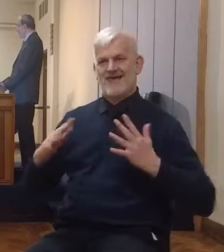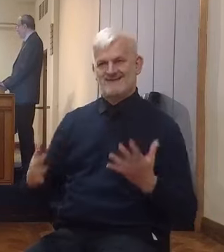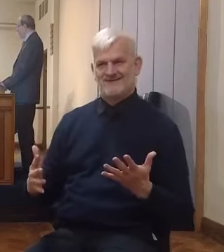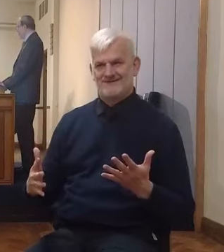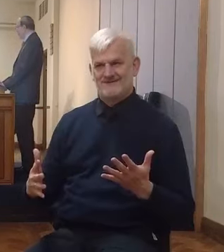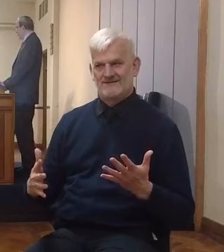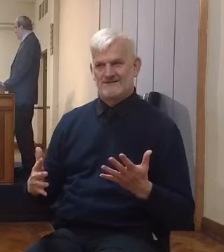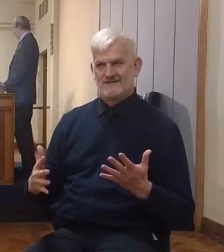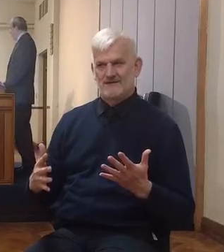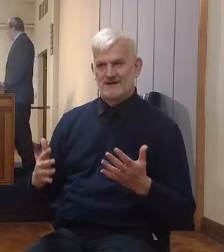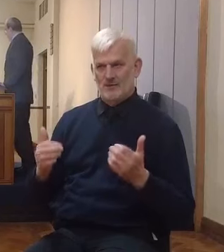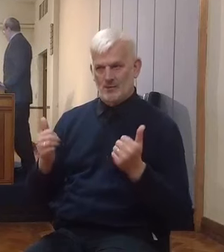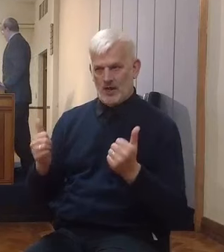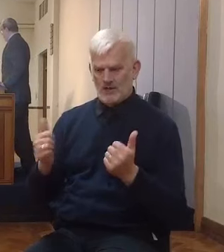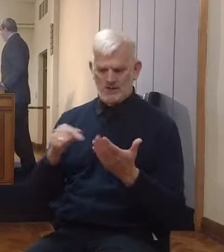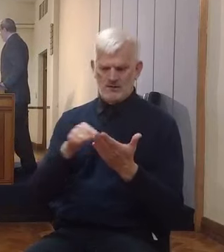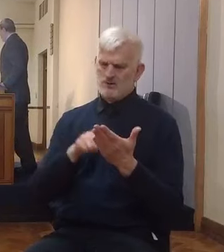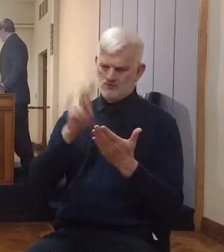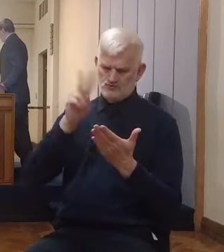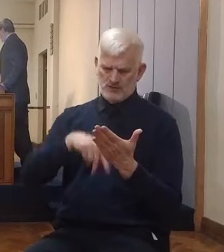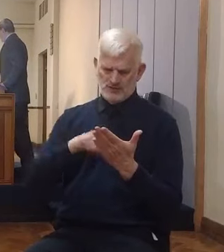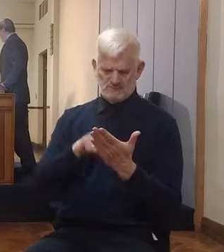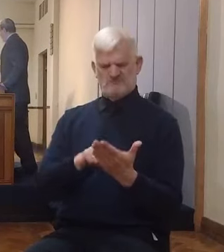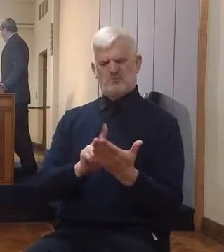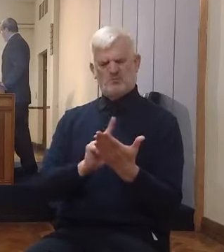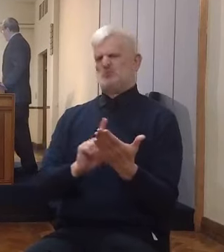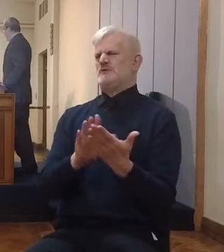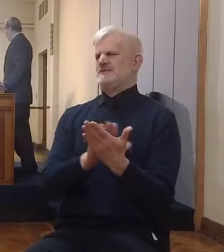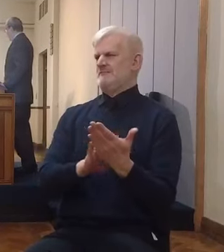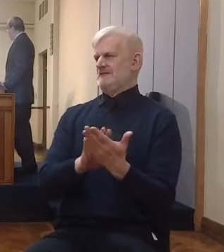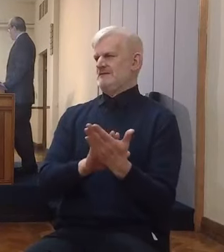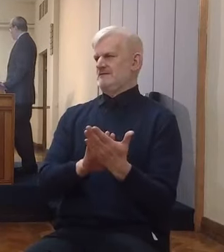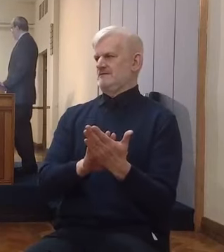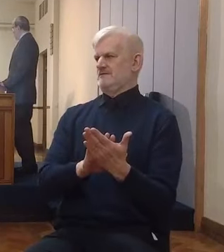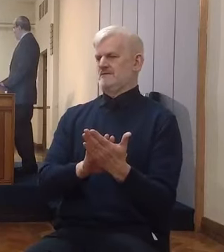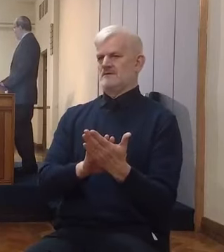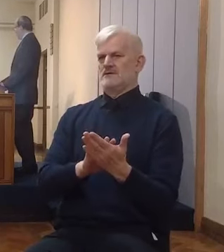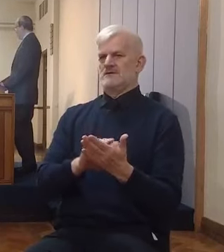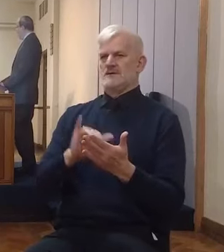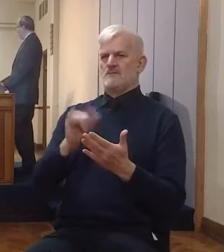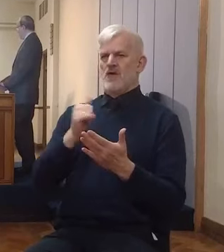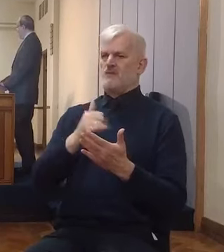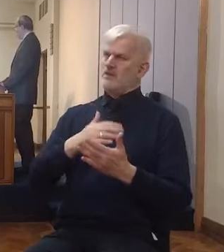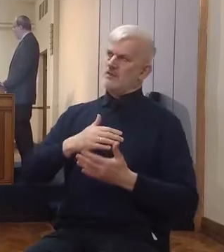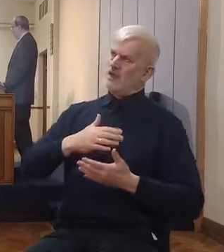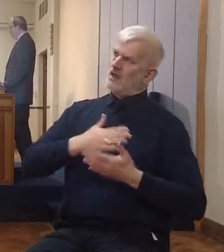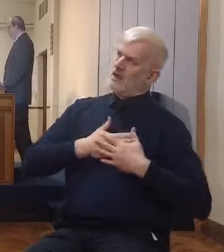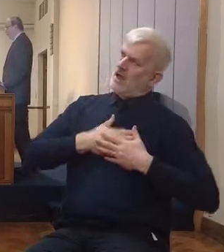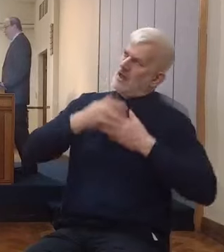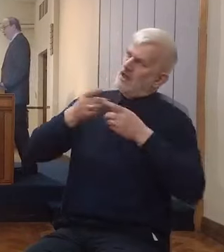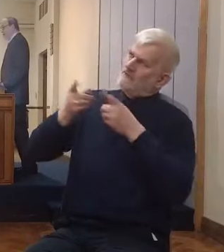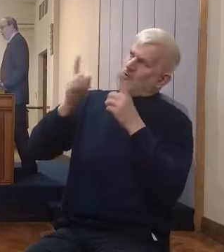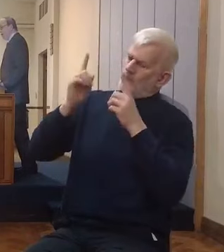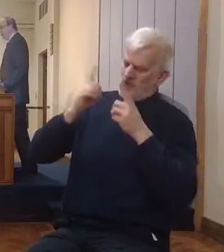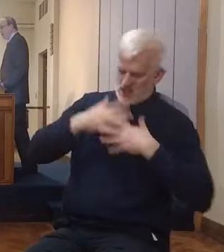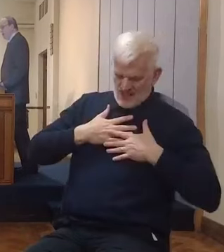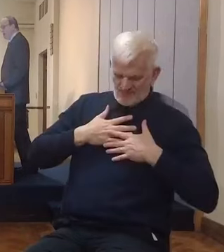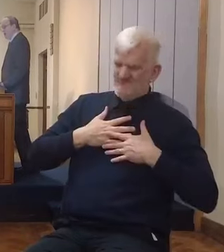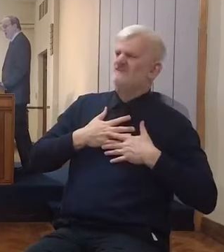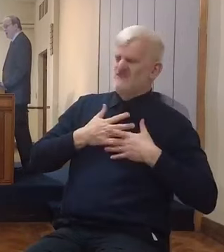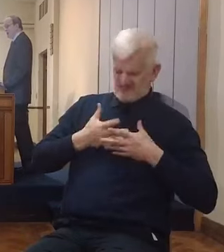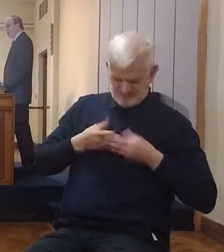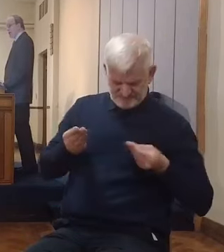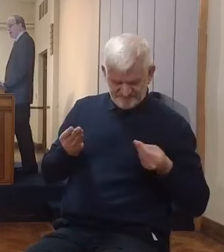this. When your feeling system breaks down and will not cooperate, and you sense no joy in the